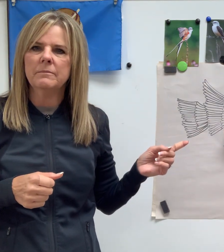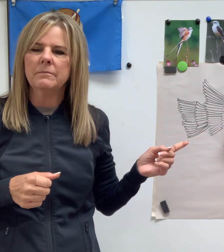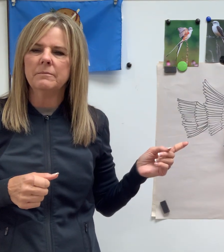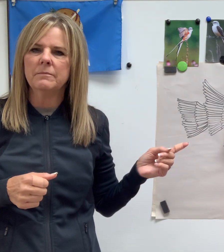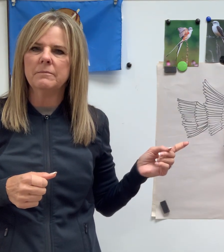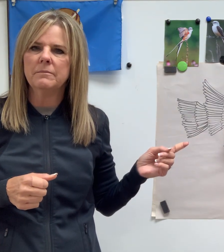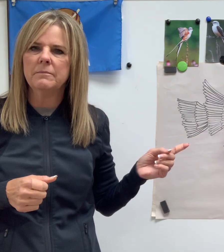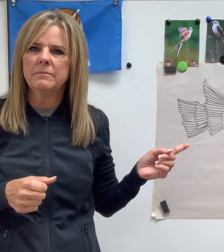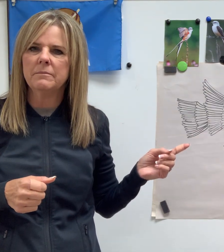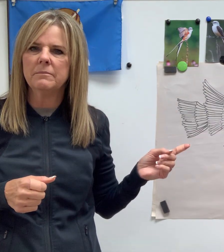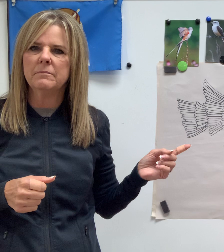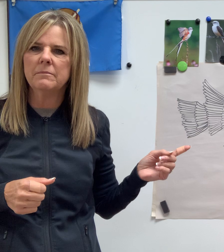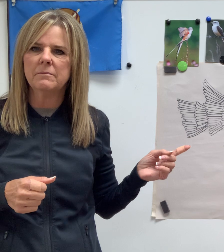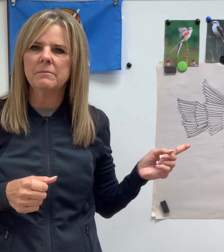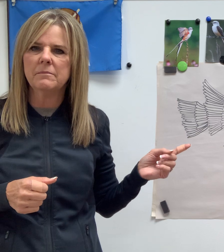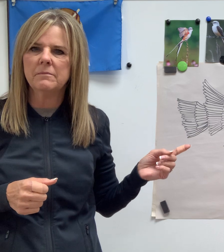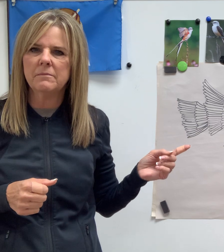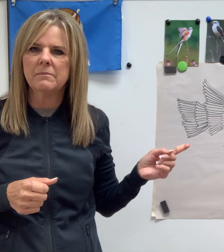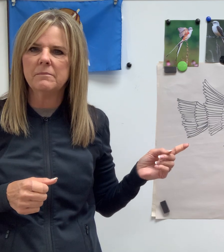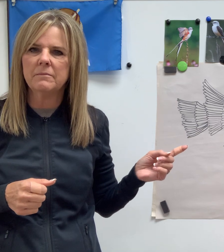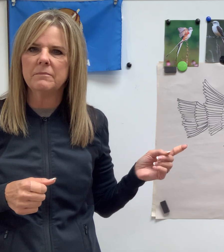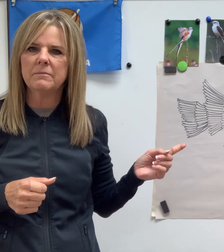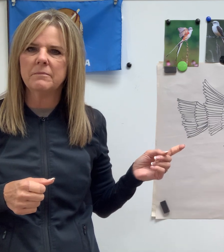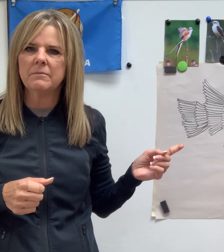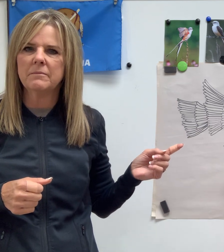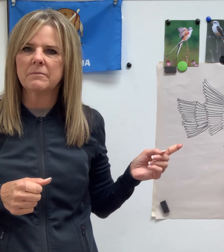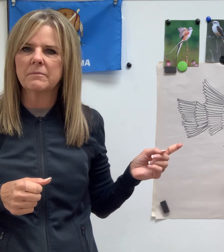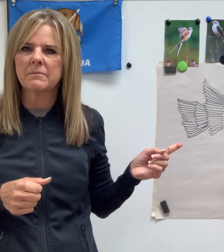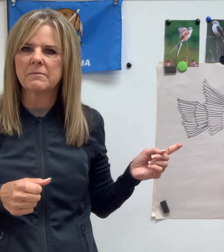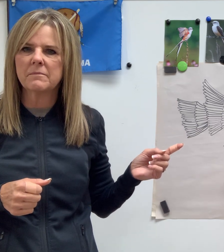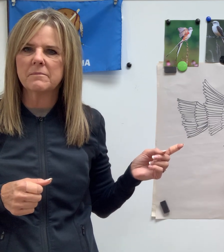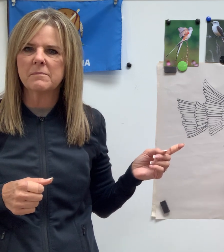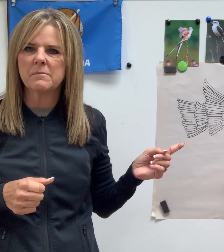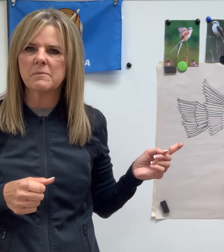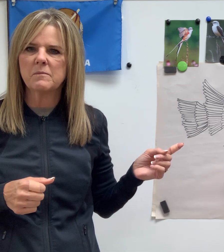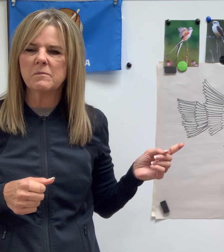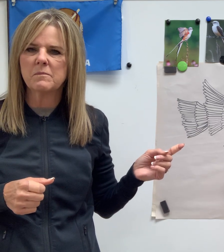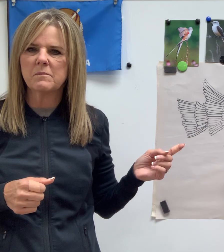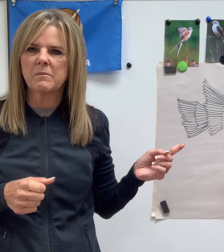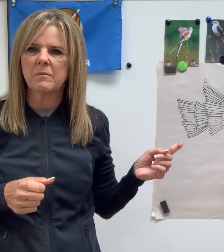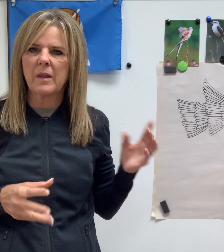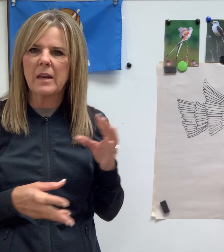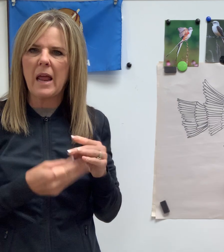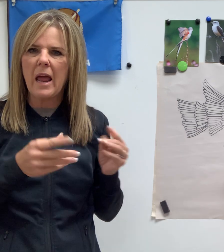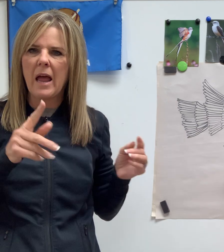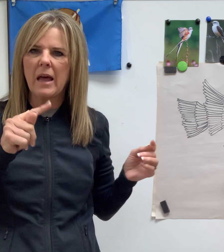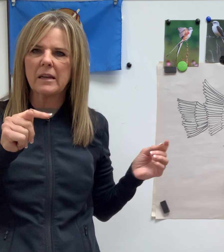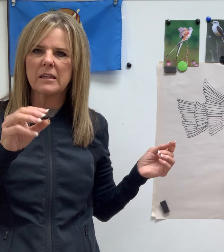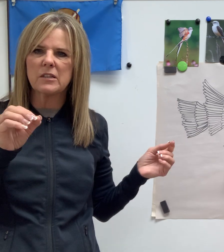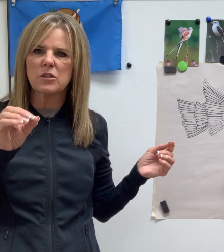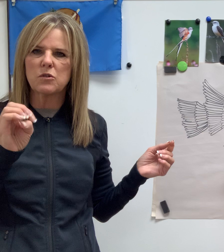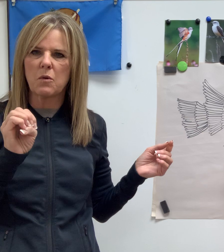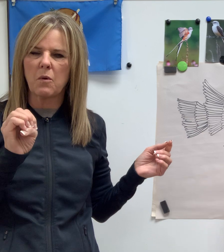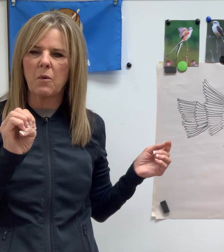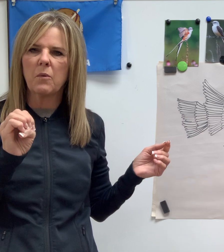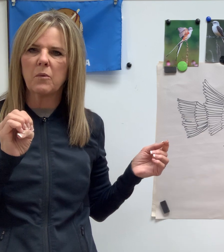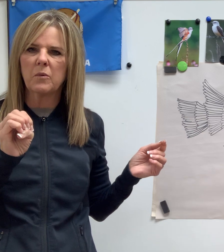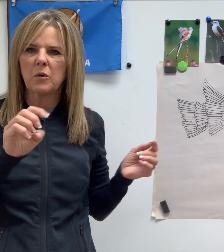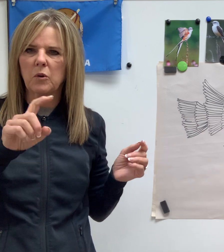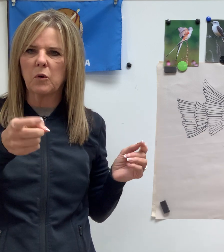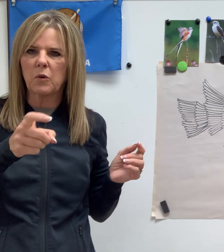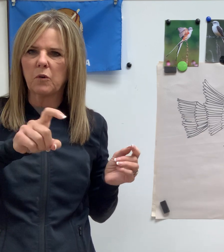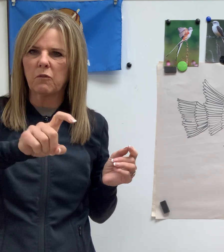really skinny, slant another line forward, and then add his toes with the curve line and a